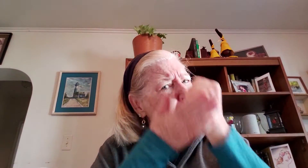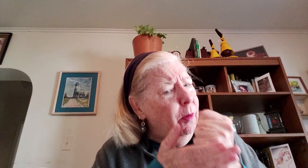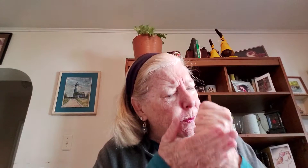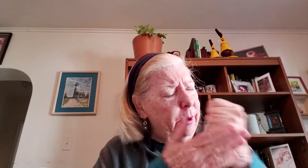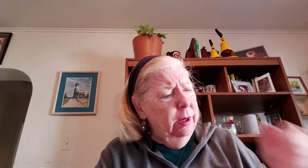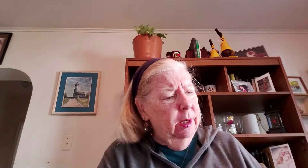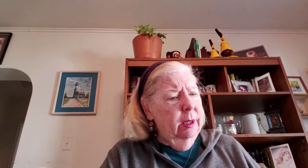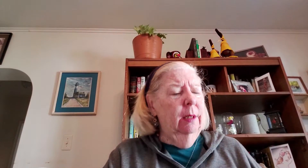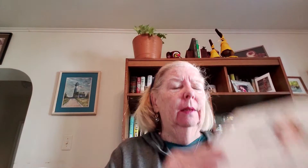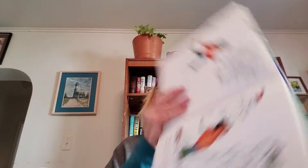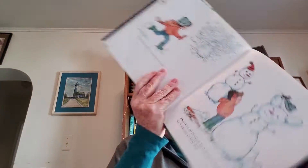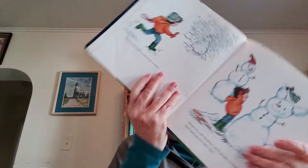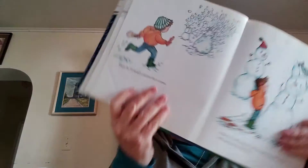help.